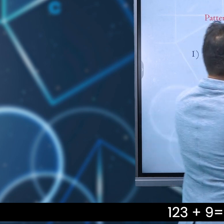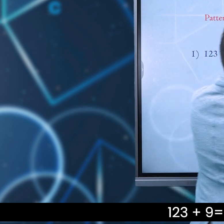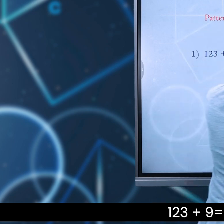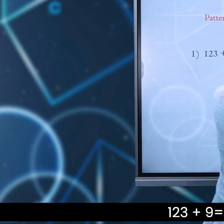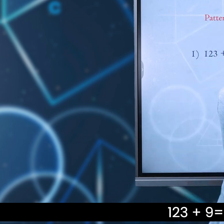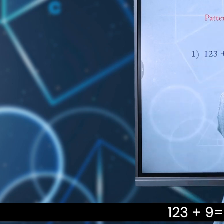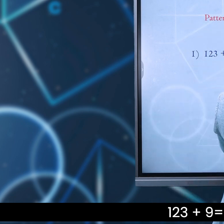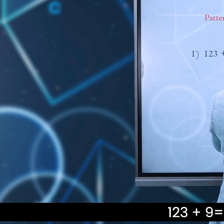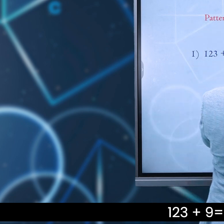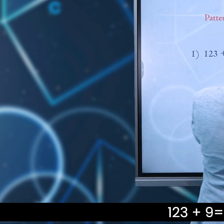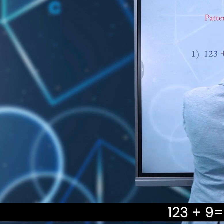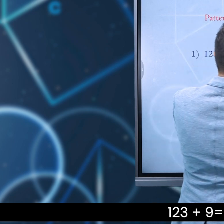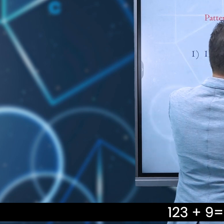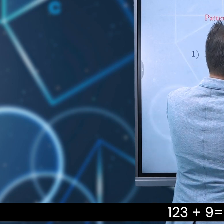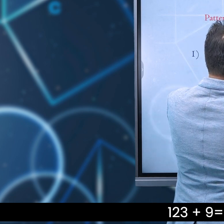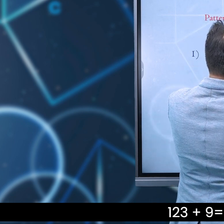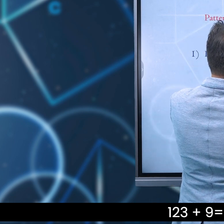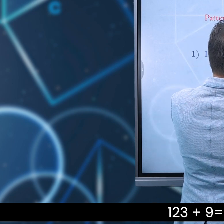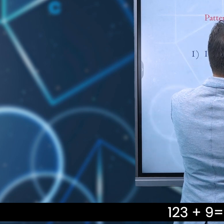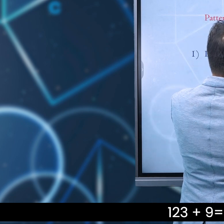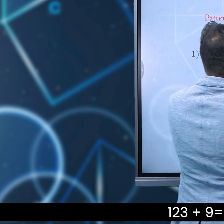Is equal to 133 minus 1